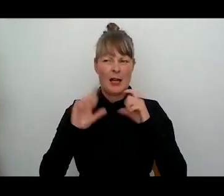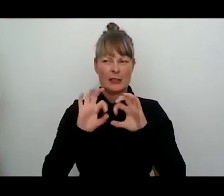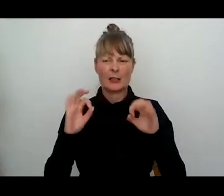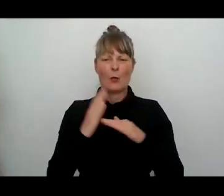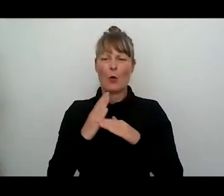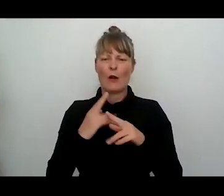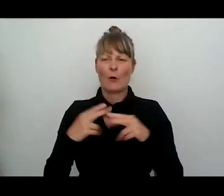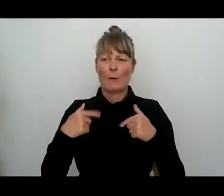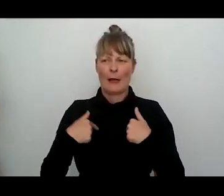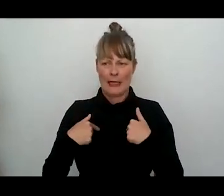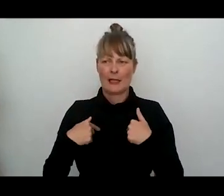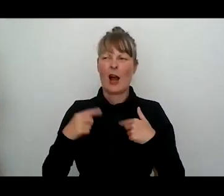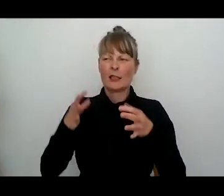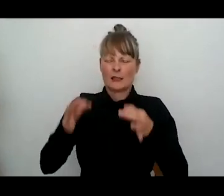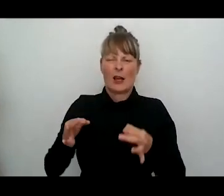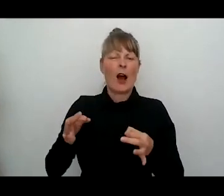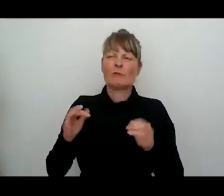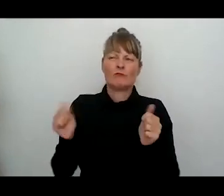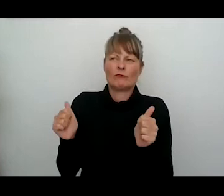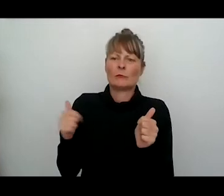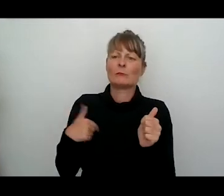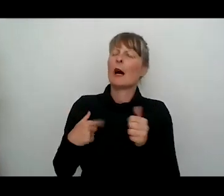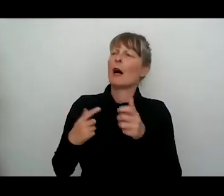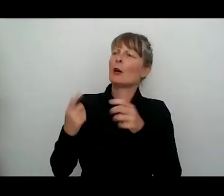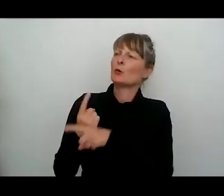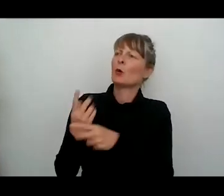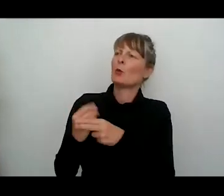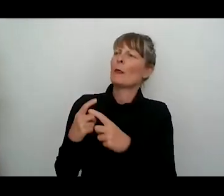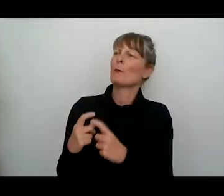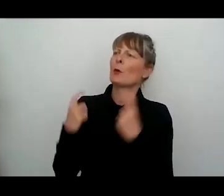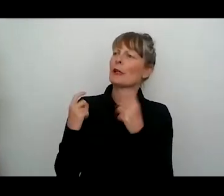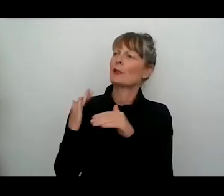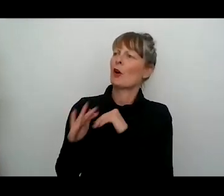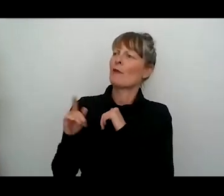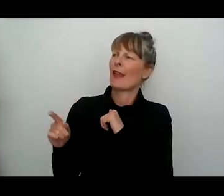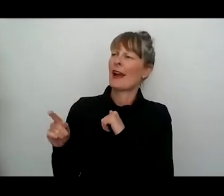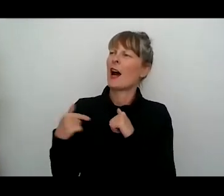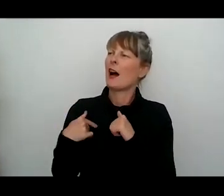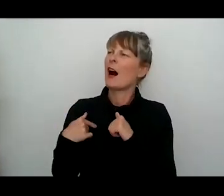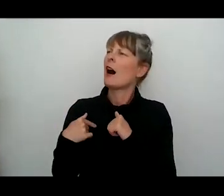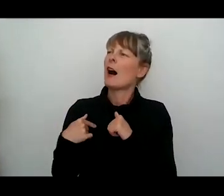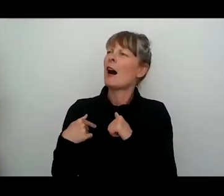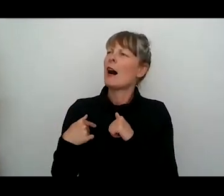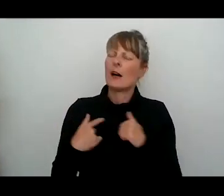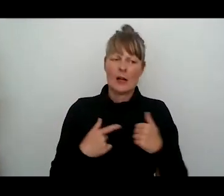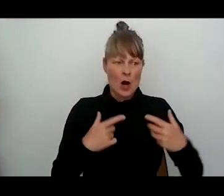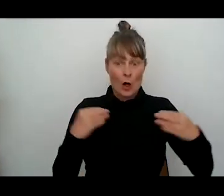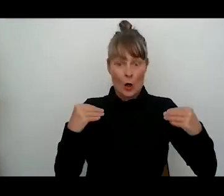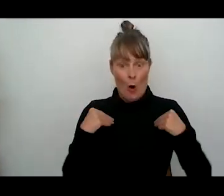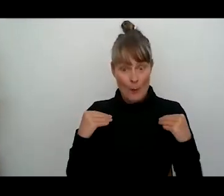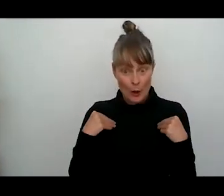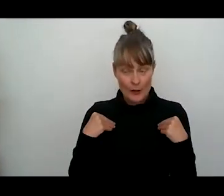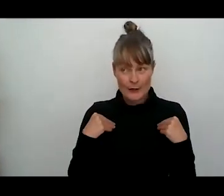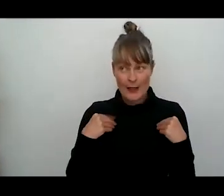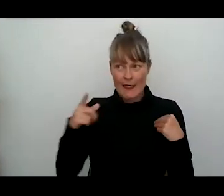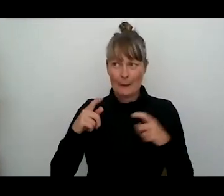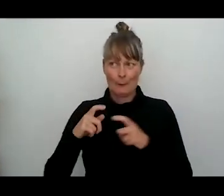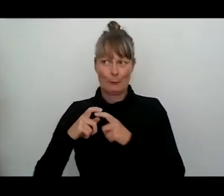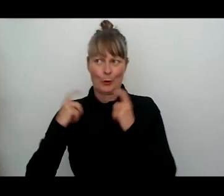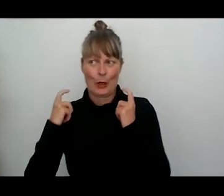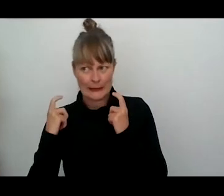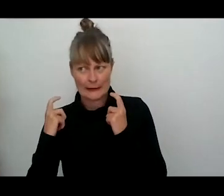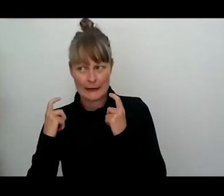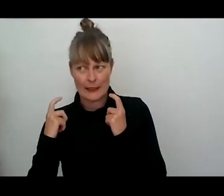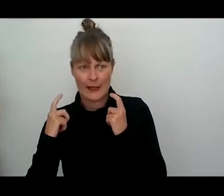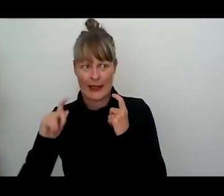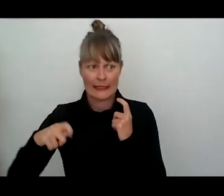talking to a priest about it, and you know, looking at career options, because that's quite a dramatic change. You don't go from commerce to trying to be a priest to I don't know